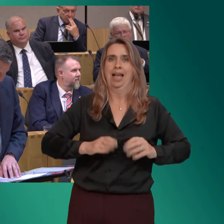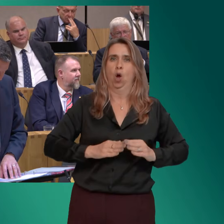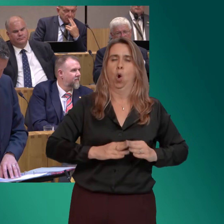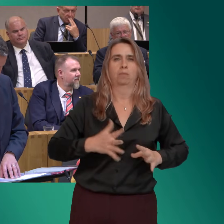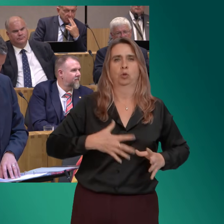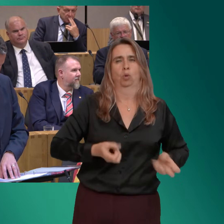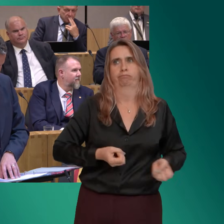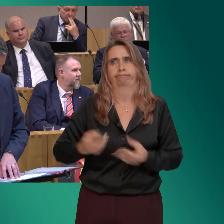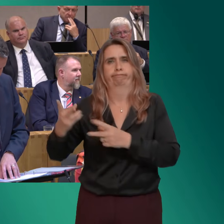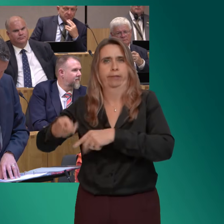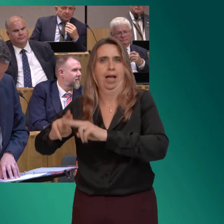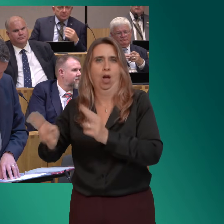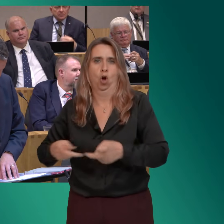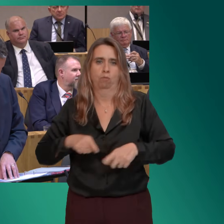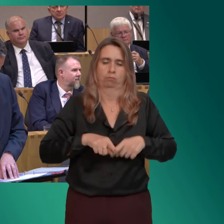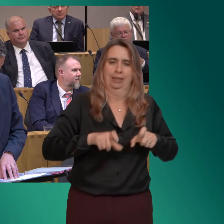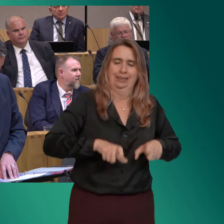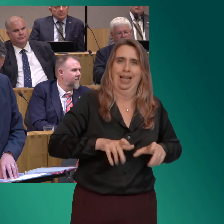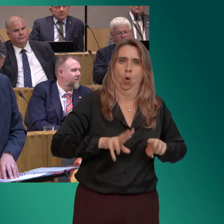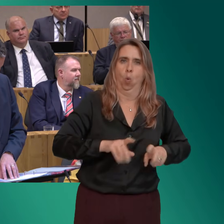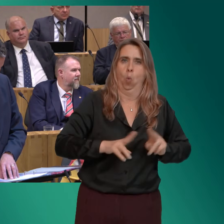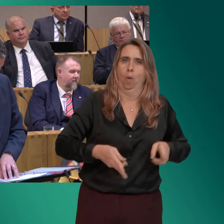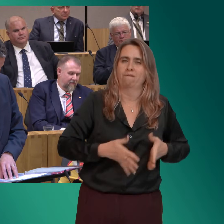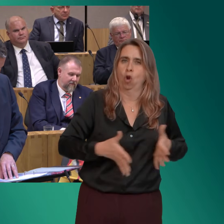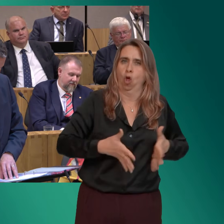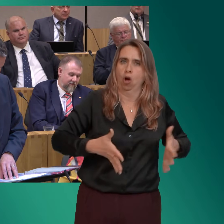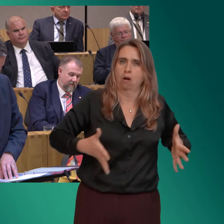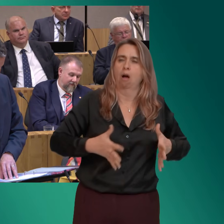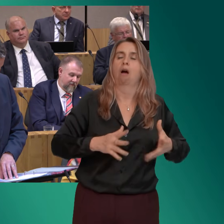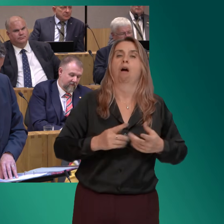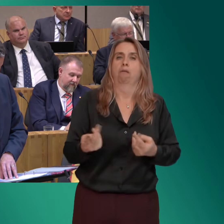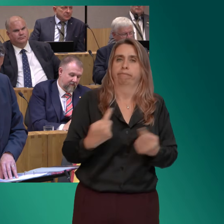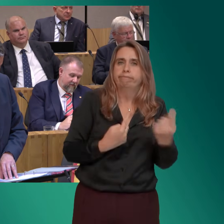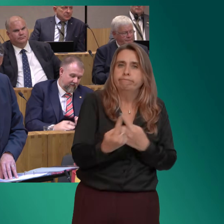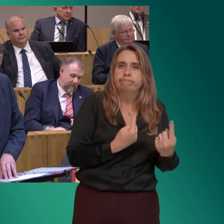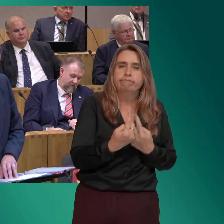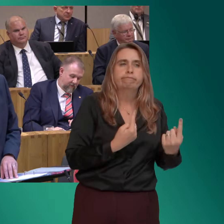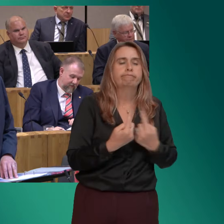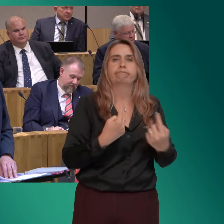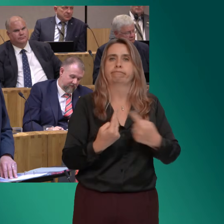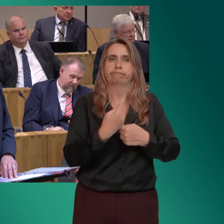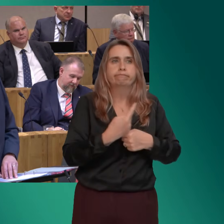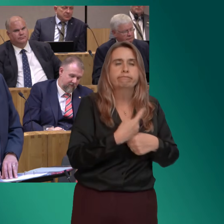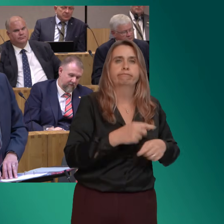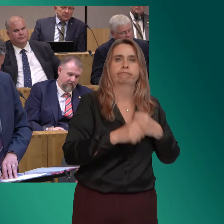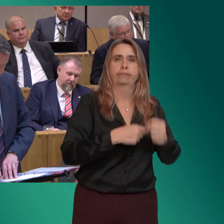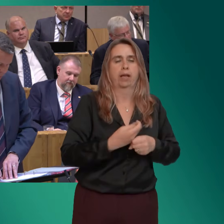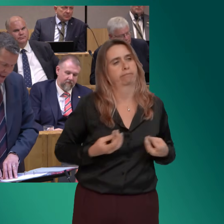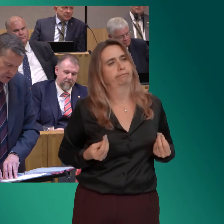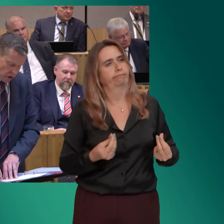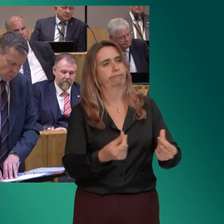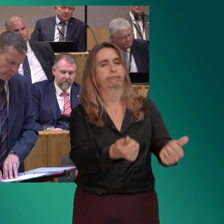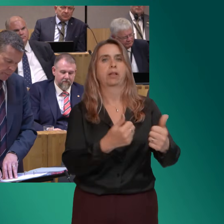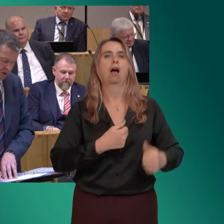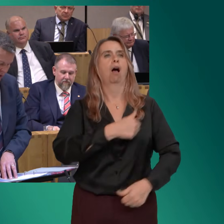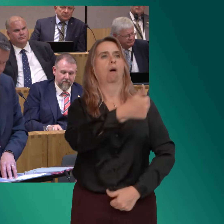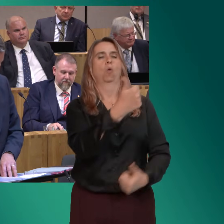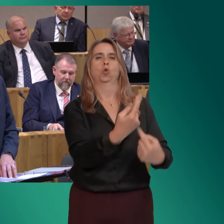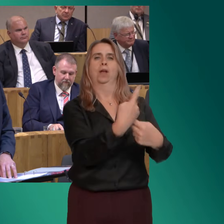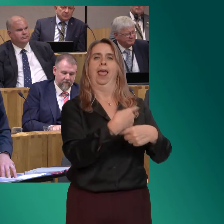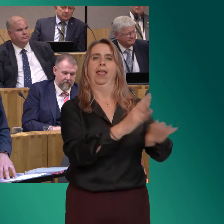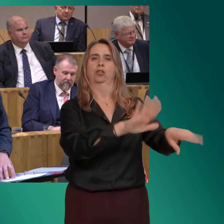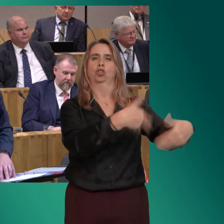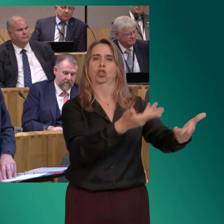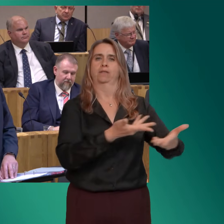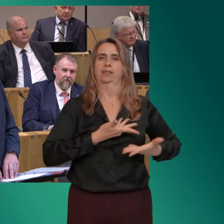joined-up working, support unpaid carers, and set clearer national standards to build a resilient system. people can depend on, we will progress